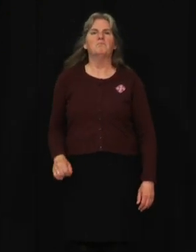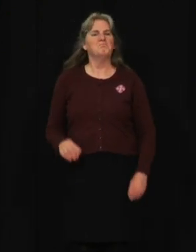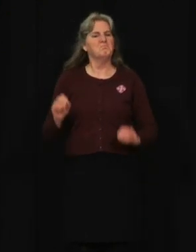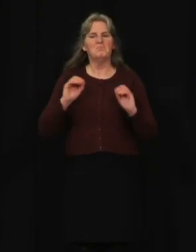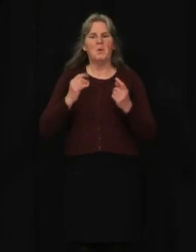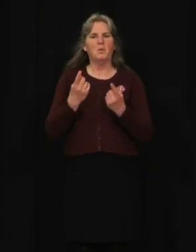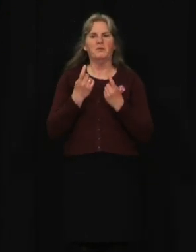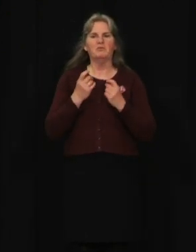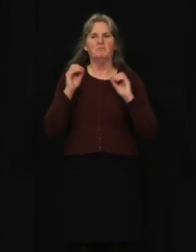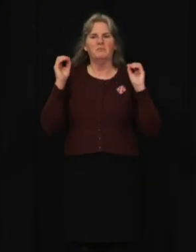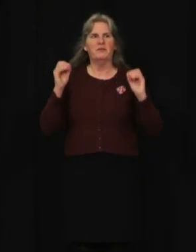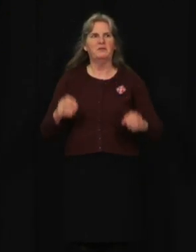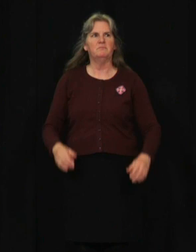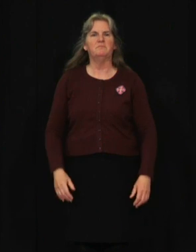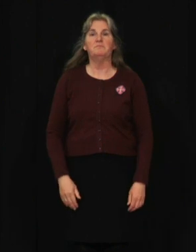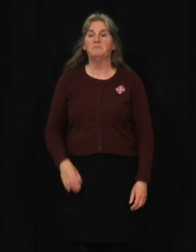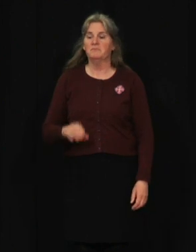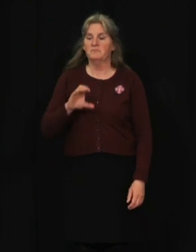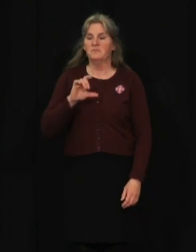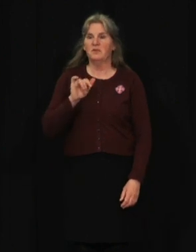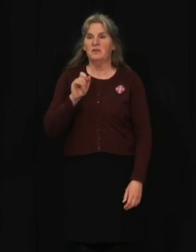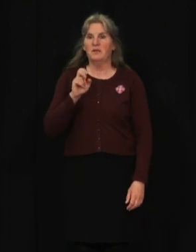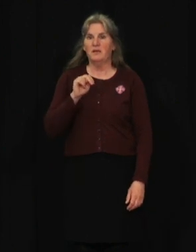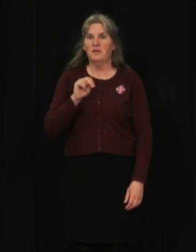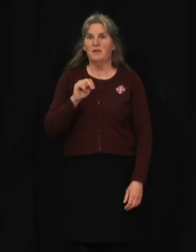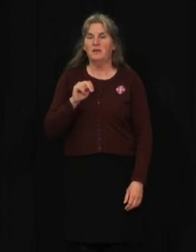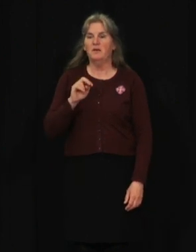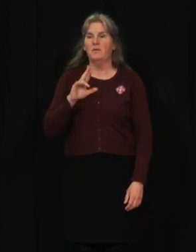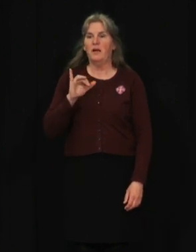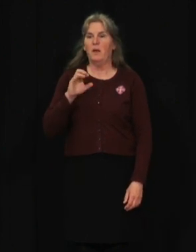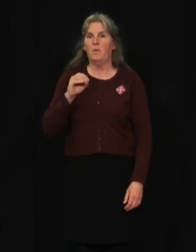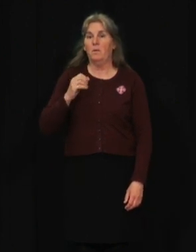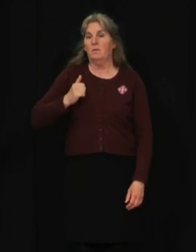Nothing from me. Thank you. Claudiane, Radio-Canada.